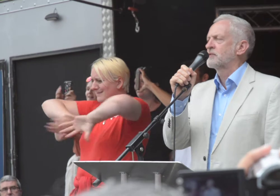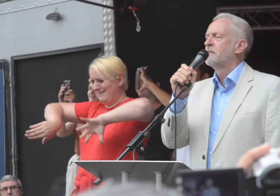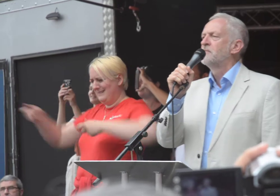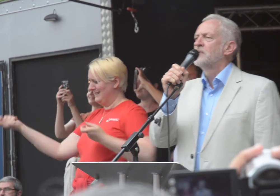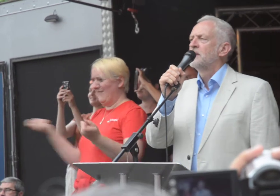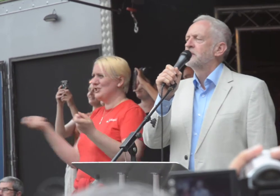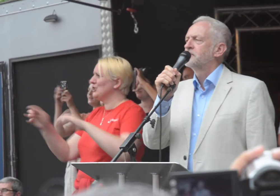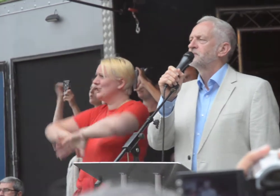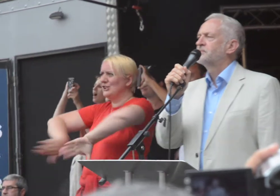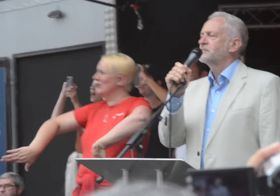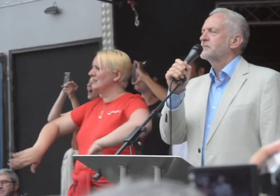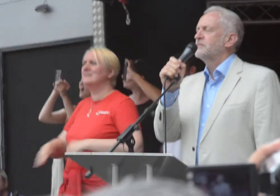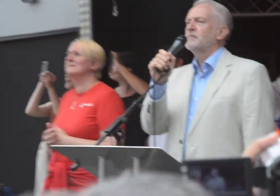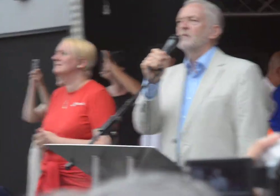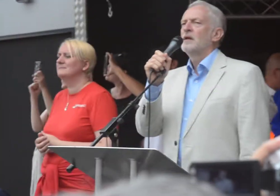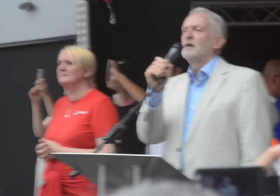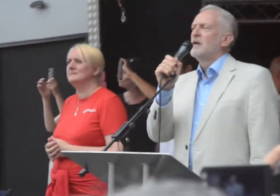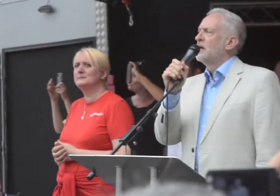us.